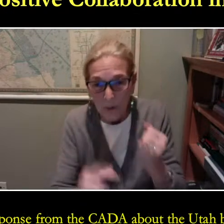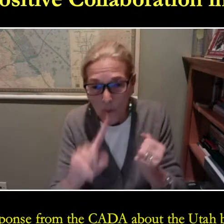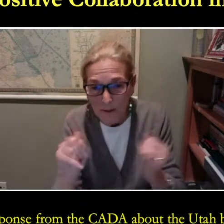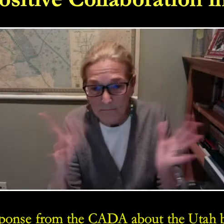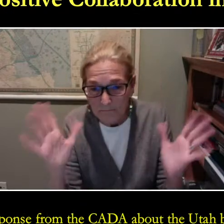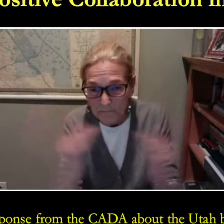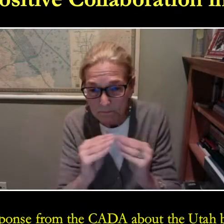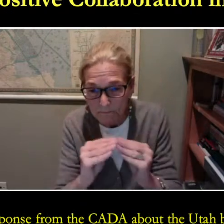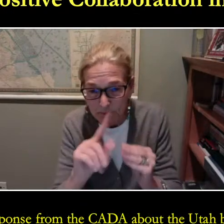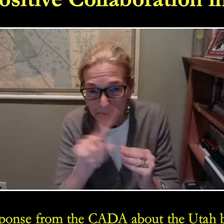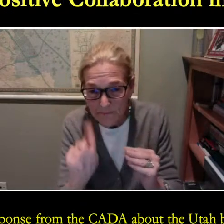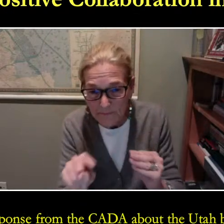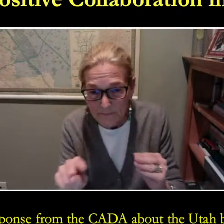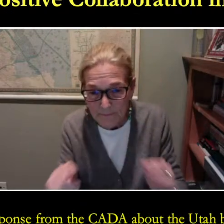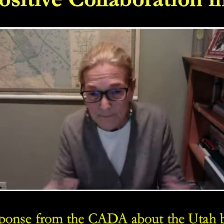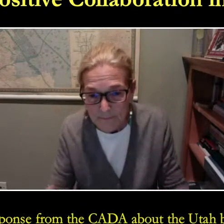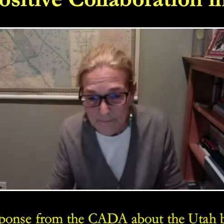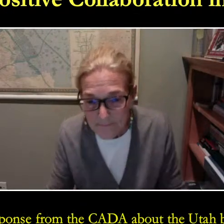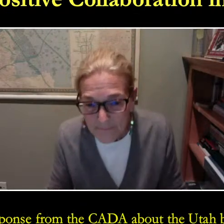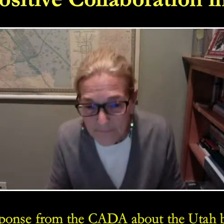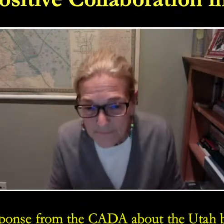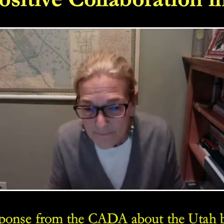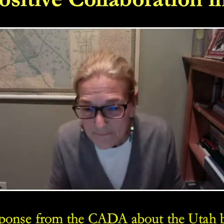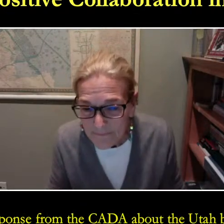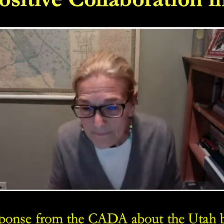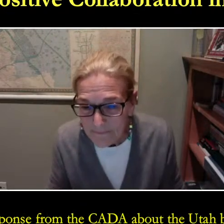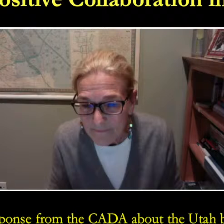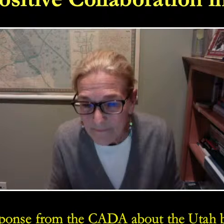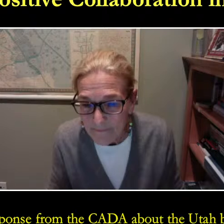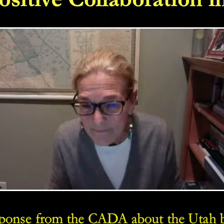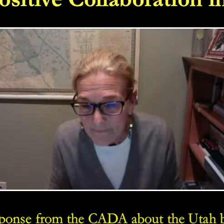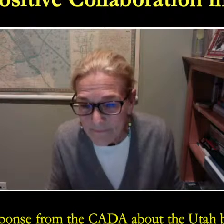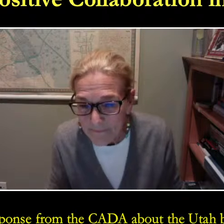Is there another question, or is that I think we're or is that the last question? Oh,